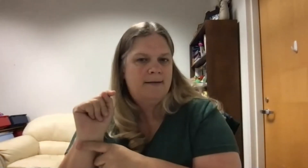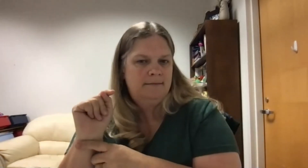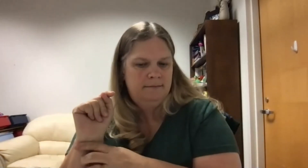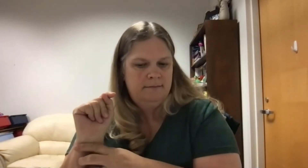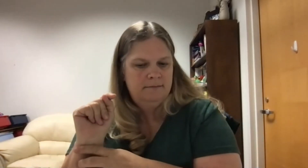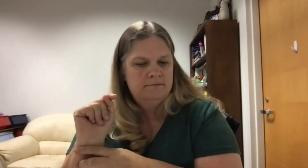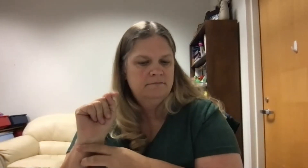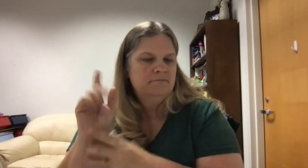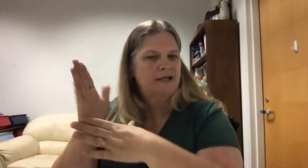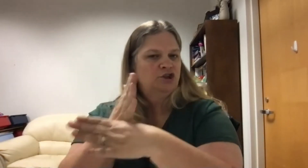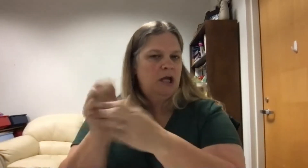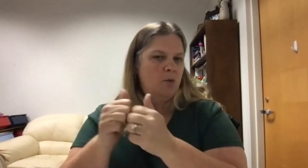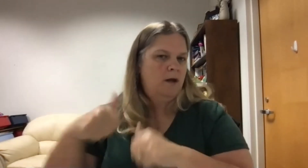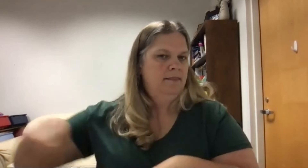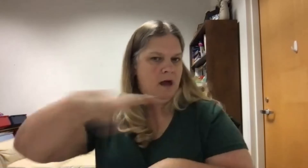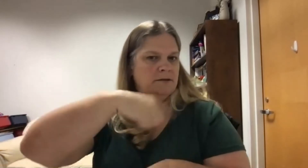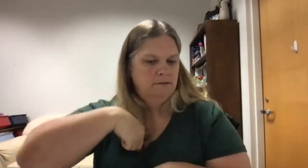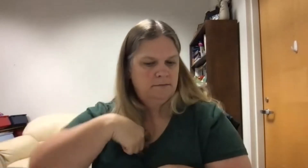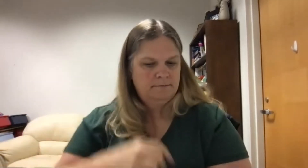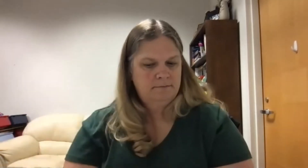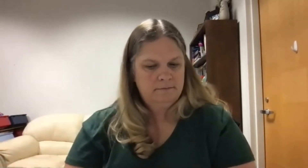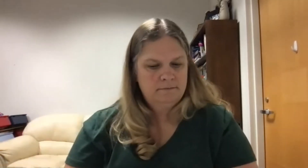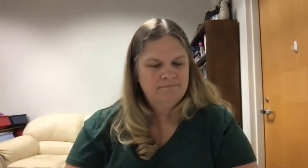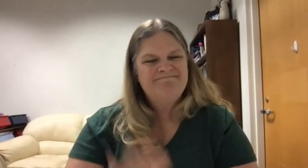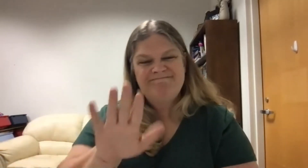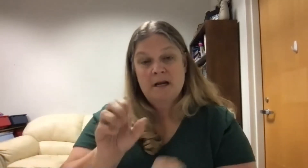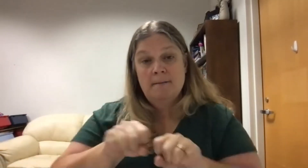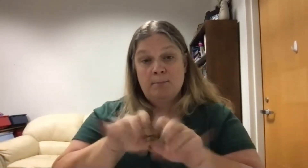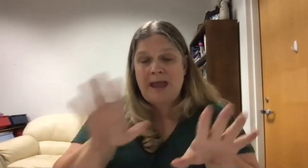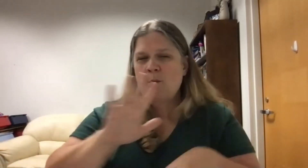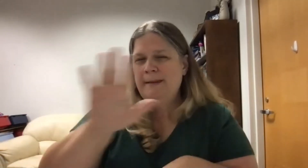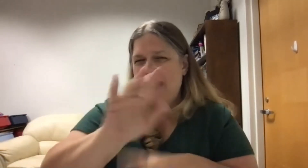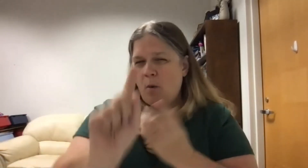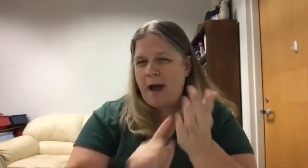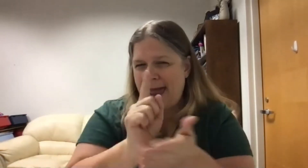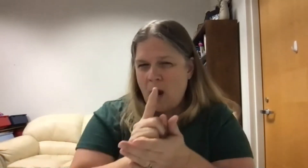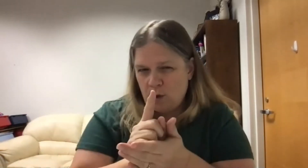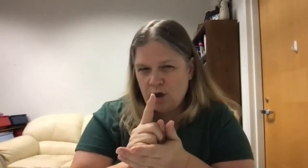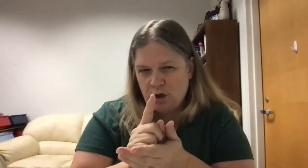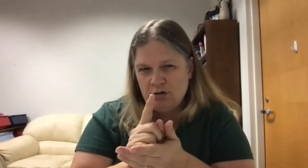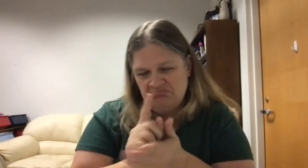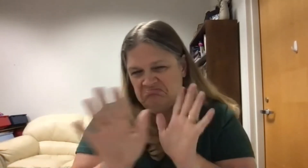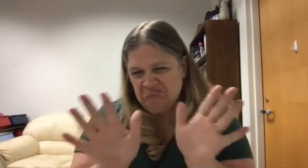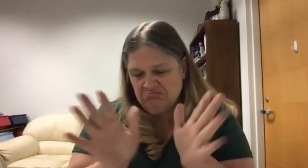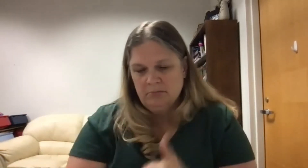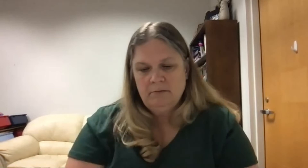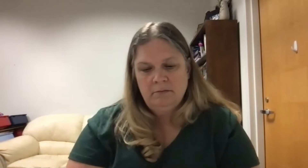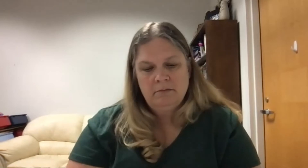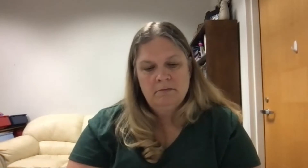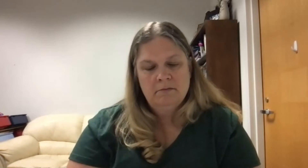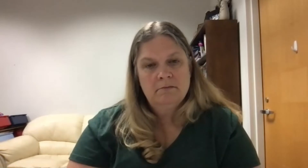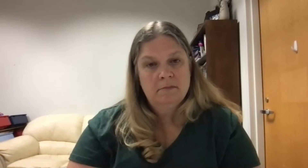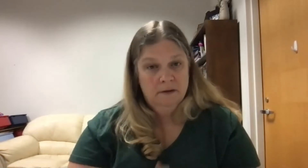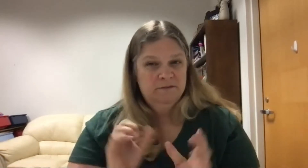please list your responses in the chat and share those with us. Now, the breakout is going to be at about an